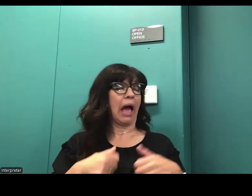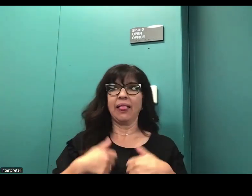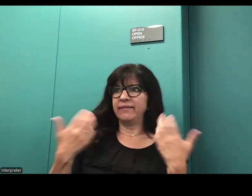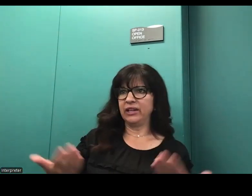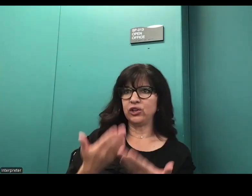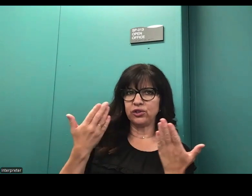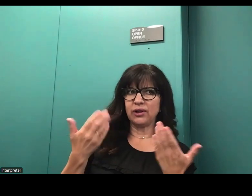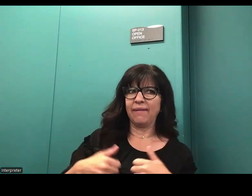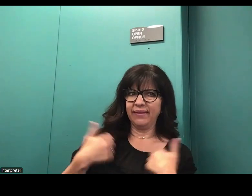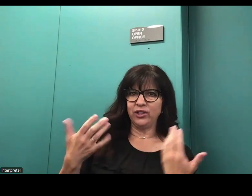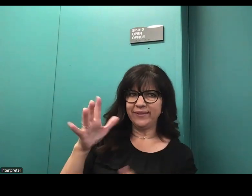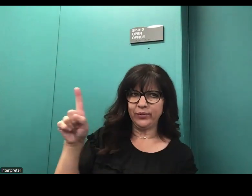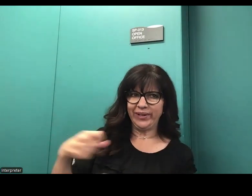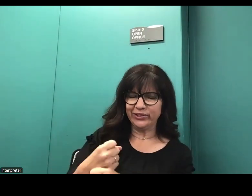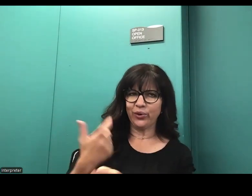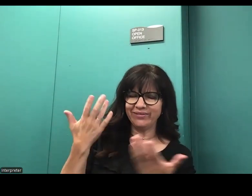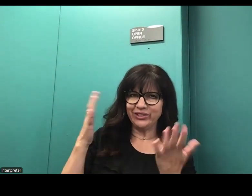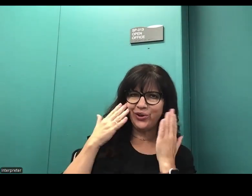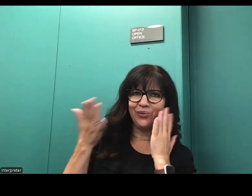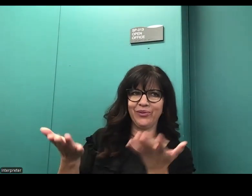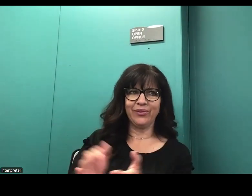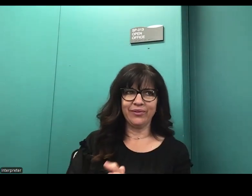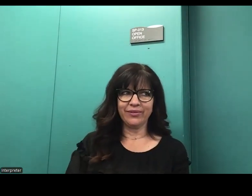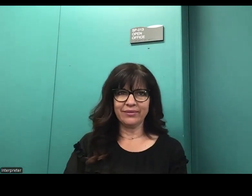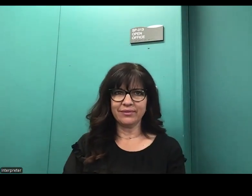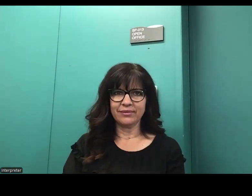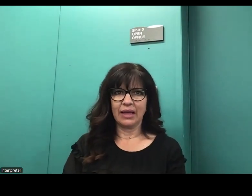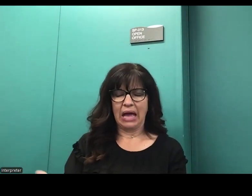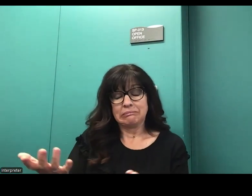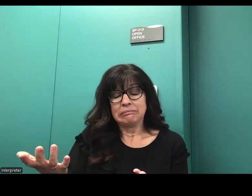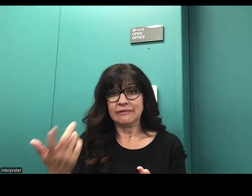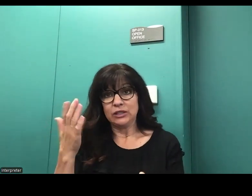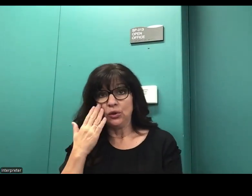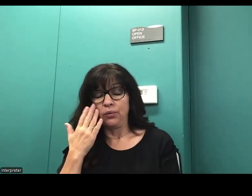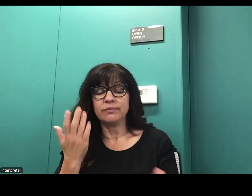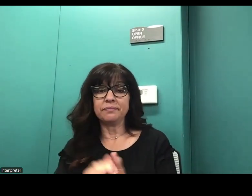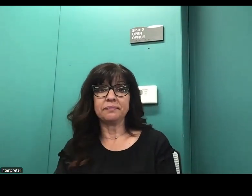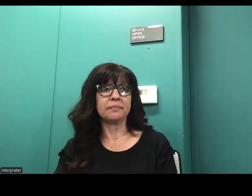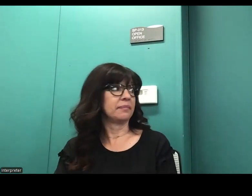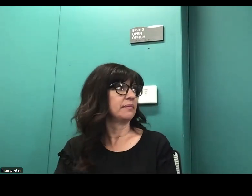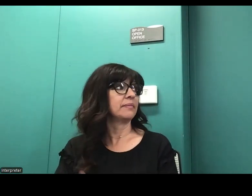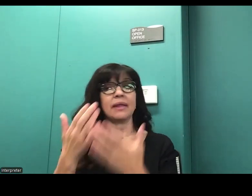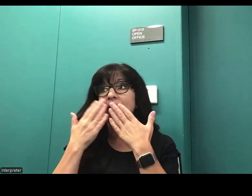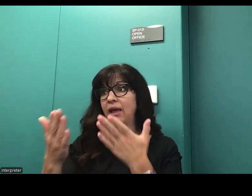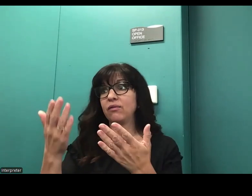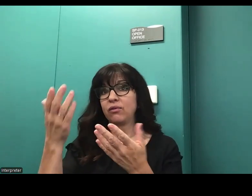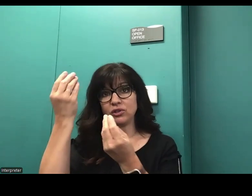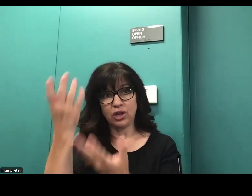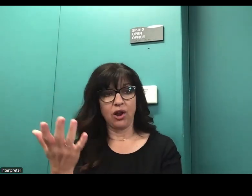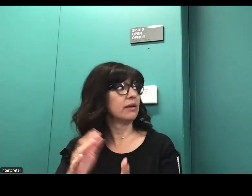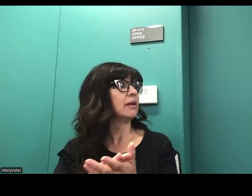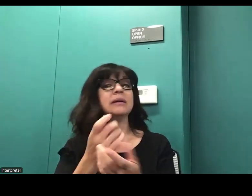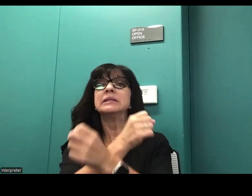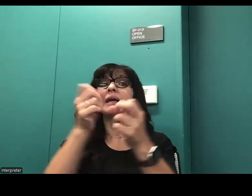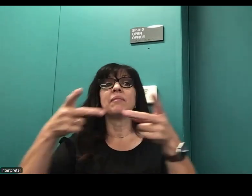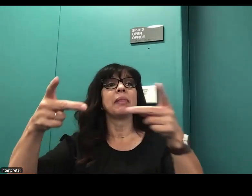here for 51 years, so this is not like new. Thank you for sharing that. This is a safe